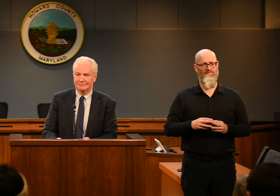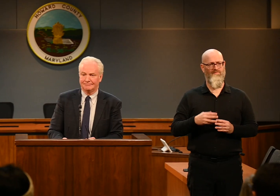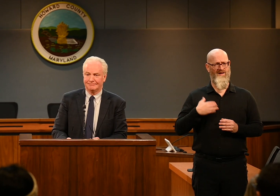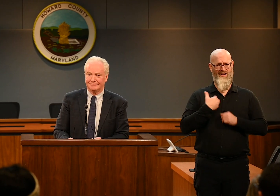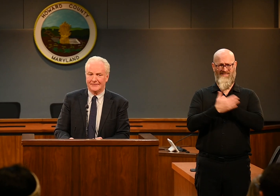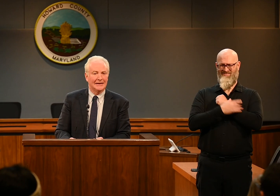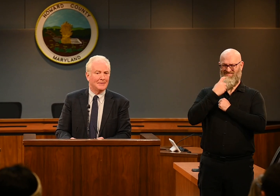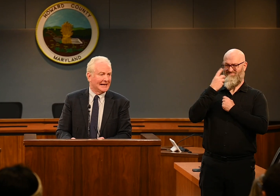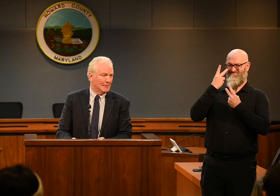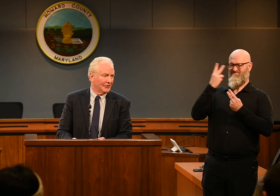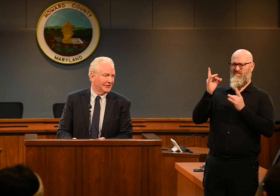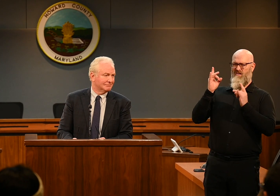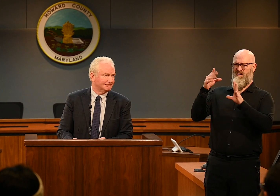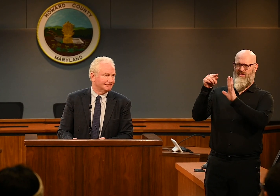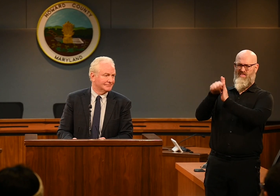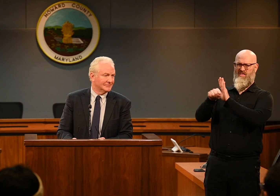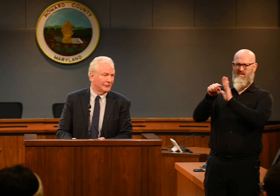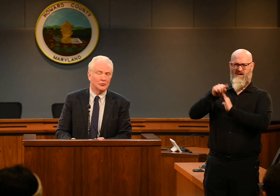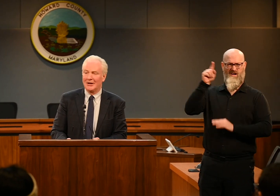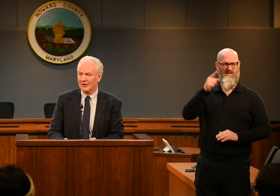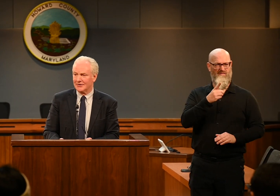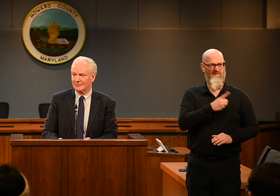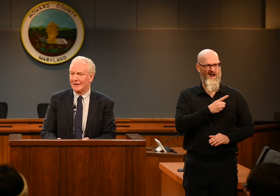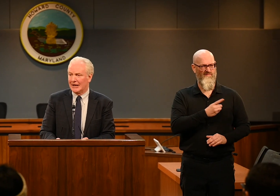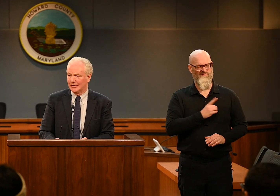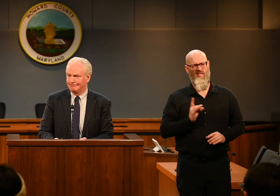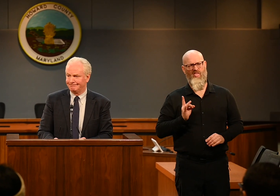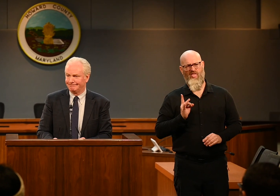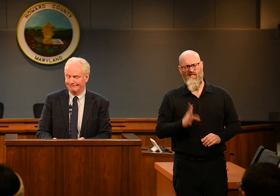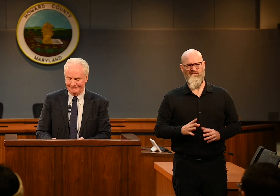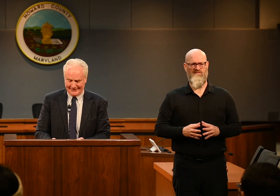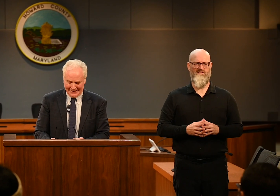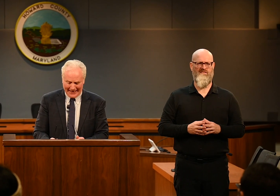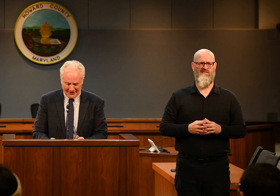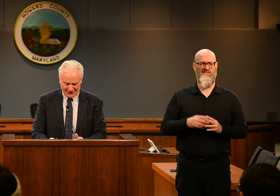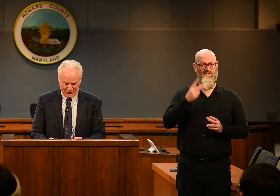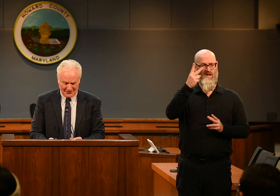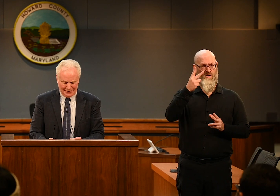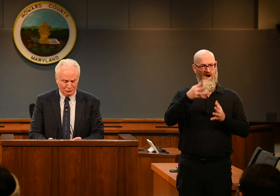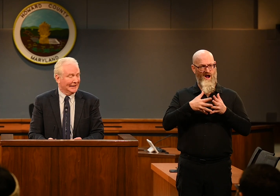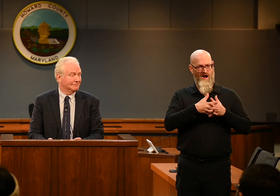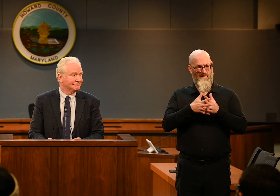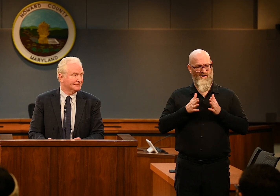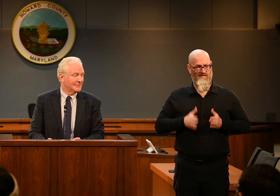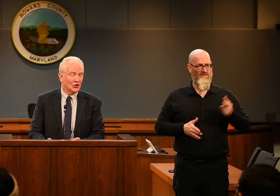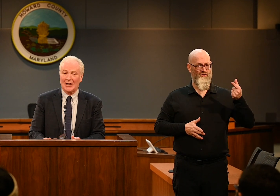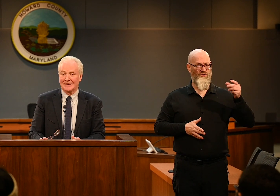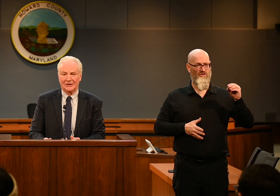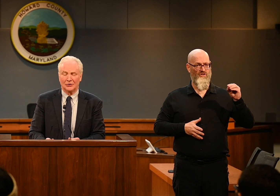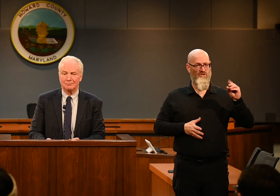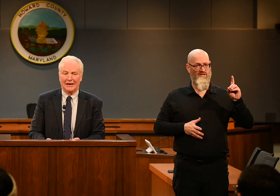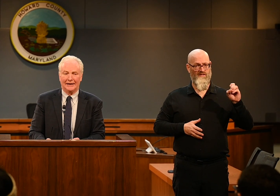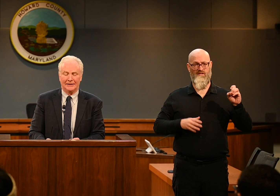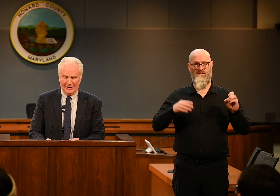killings in Minneapolis of two Americans, Renee Good and Alex Preddy, shot